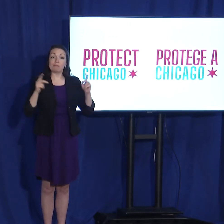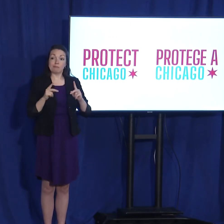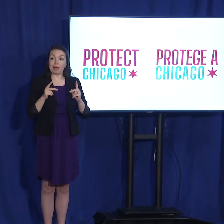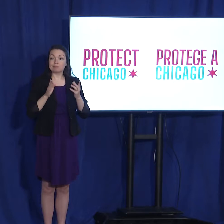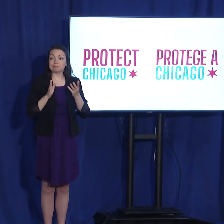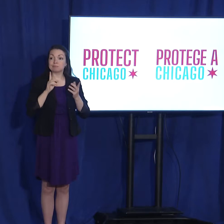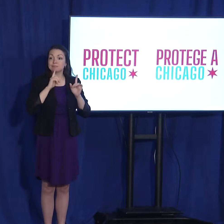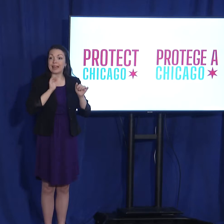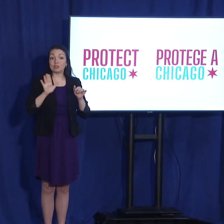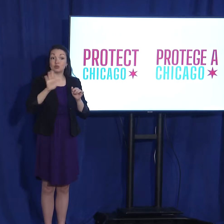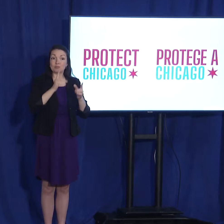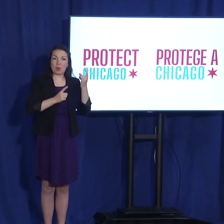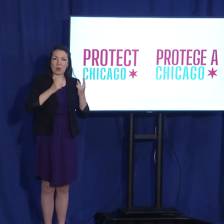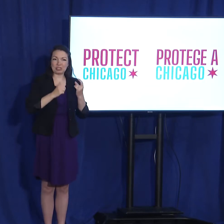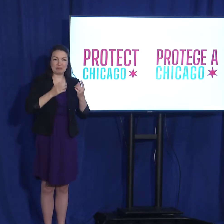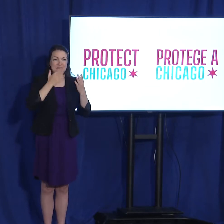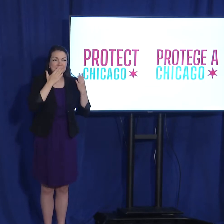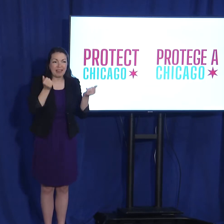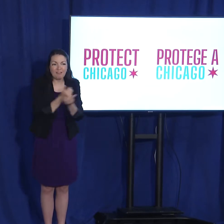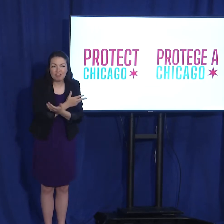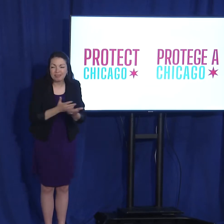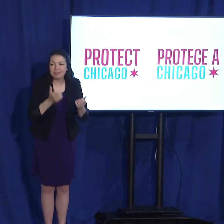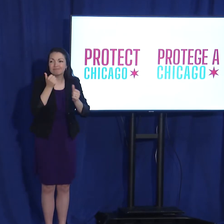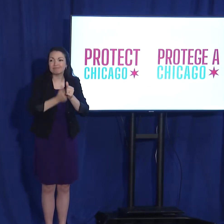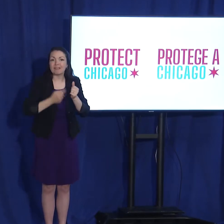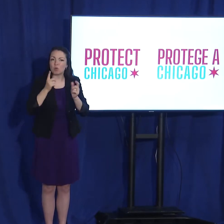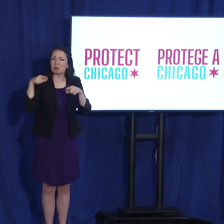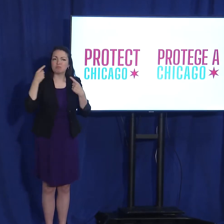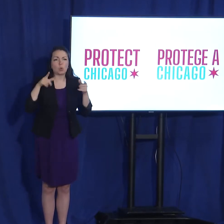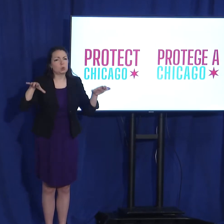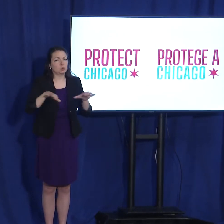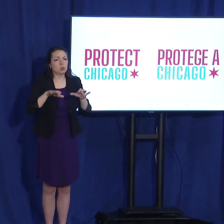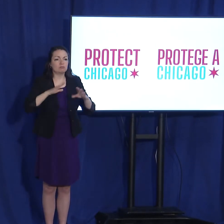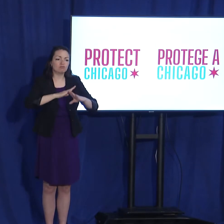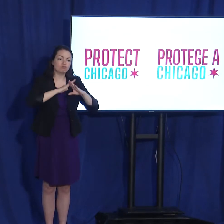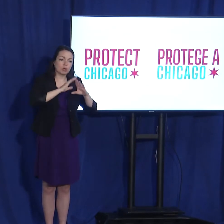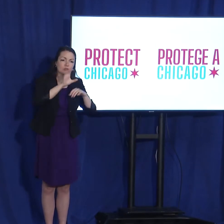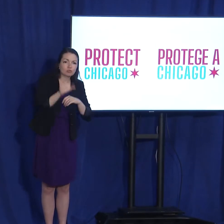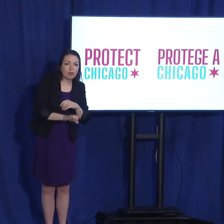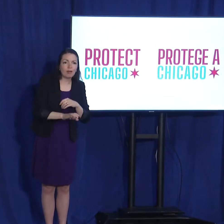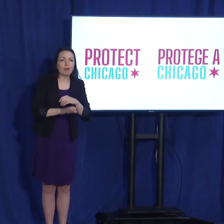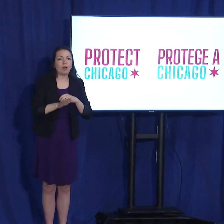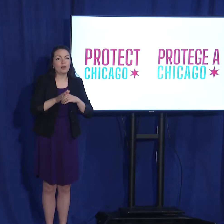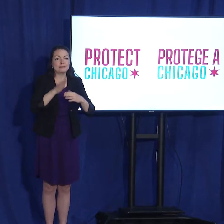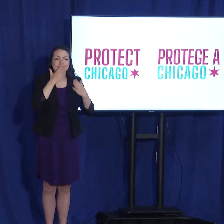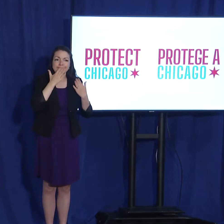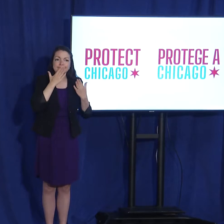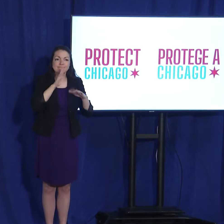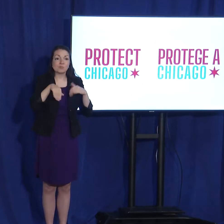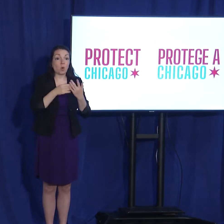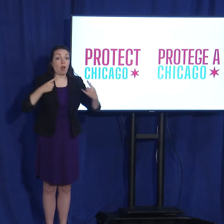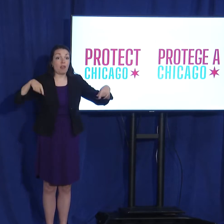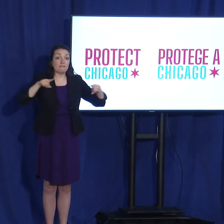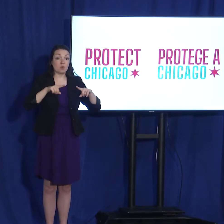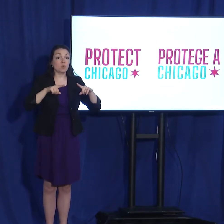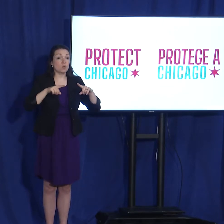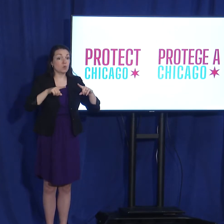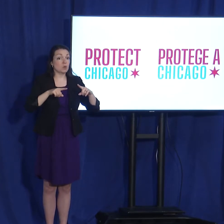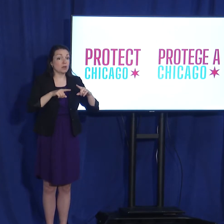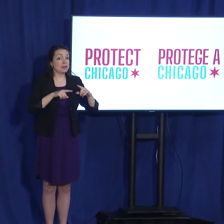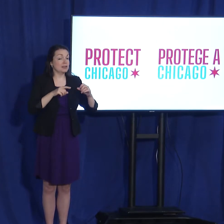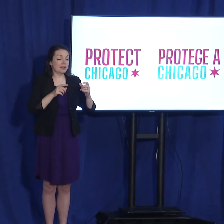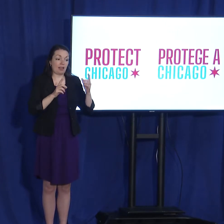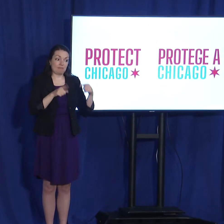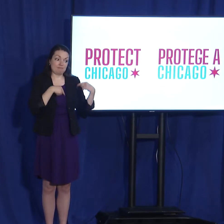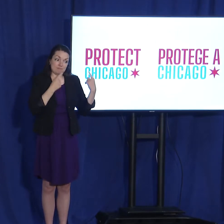all of your questions. Thanks for everything everyone has been doing to protect Chicago. It is all of you that have gotten us this far, and